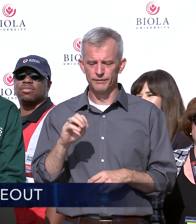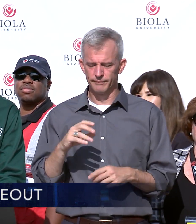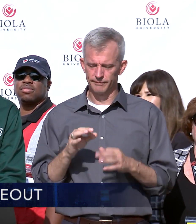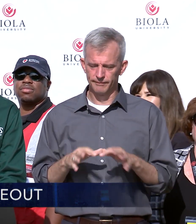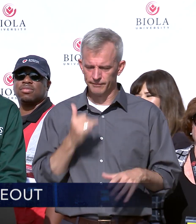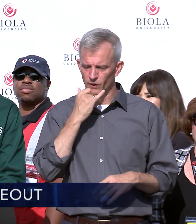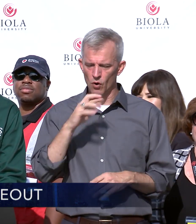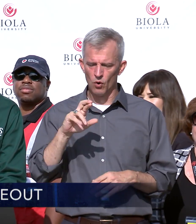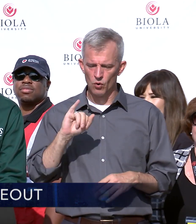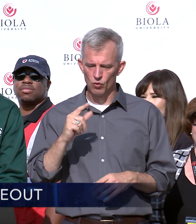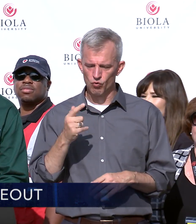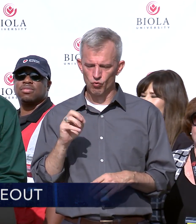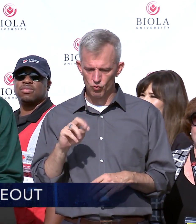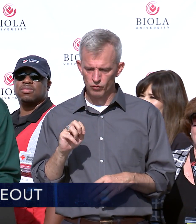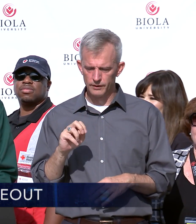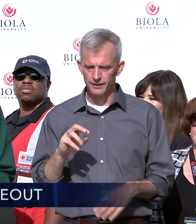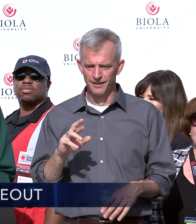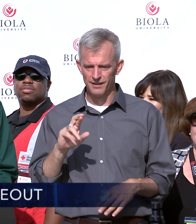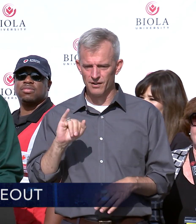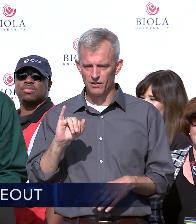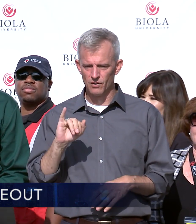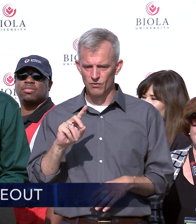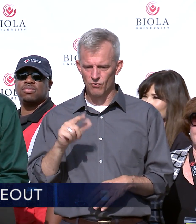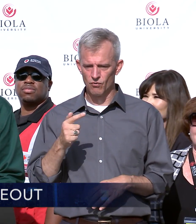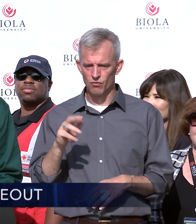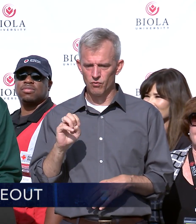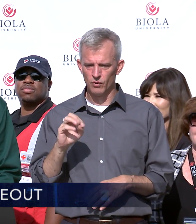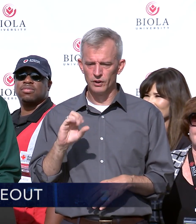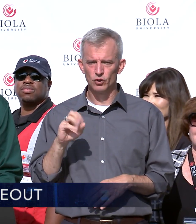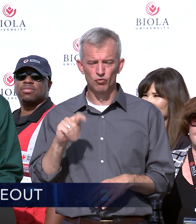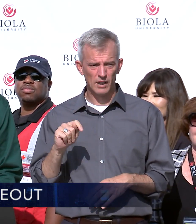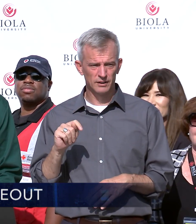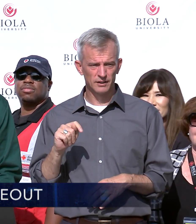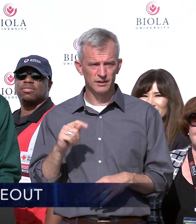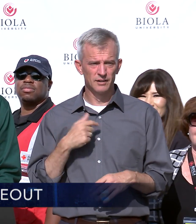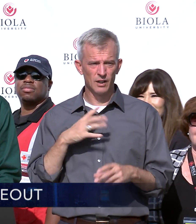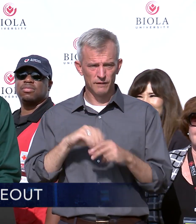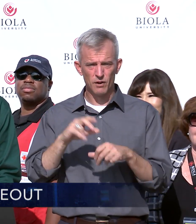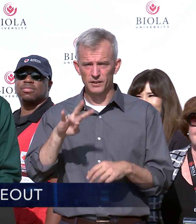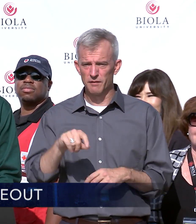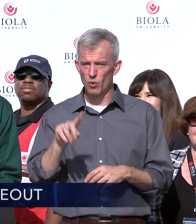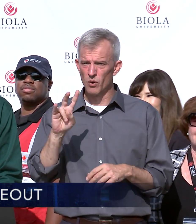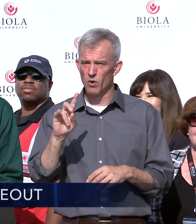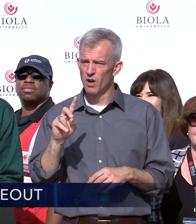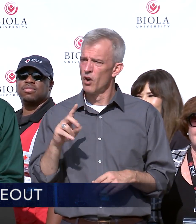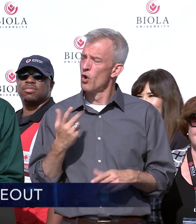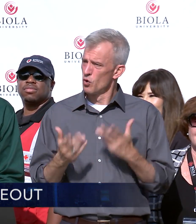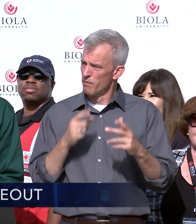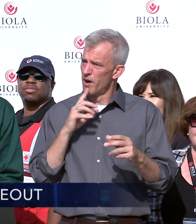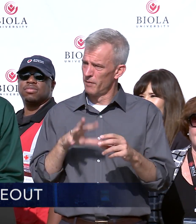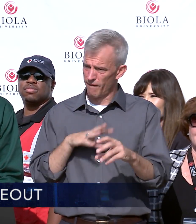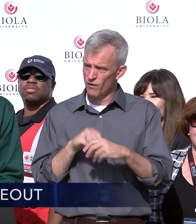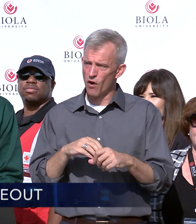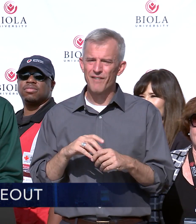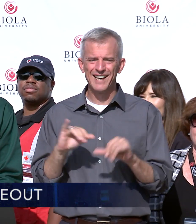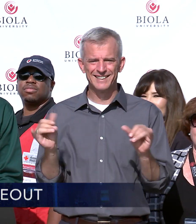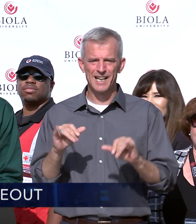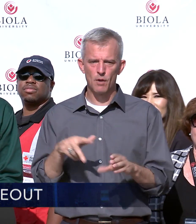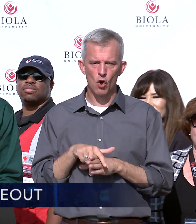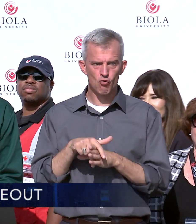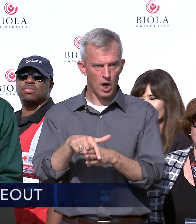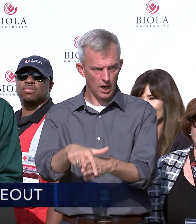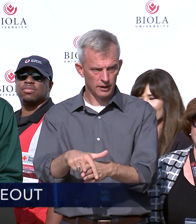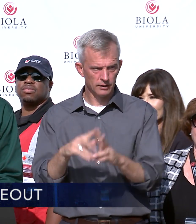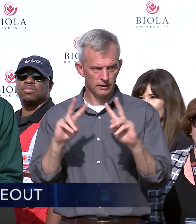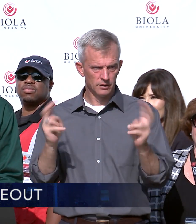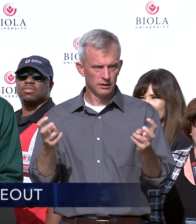July 5th. Someday you may have a similar ride of your life, and you may be glad that you practiced this and took to